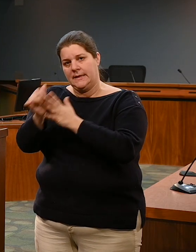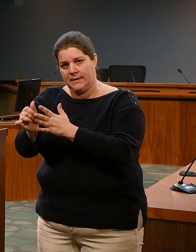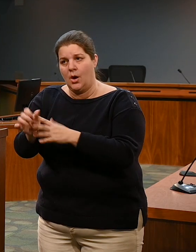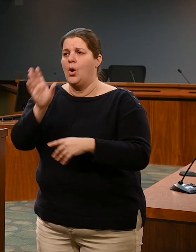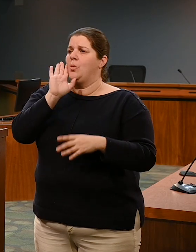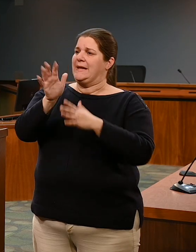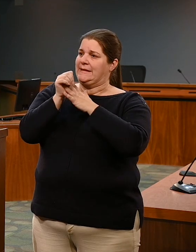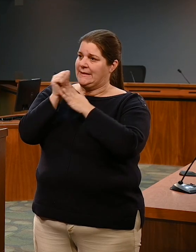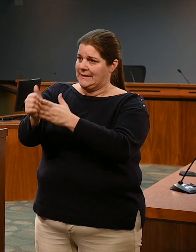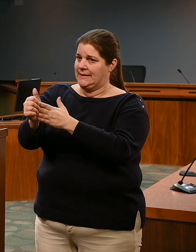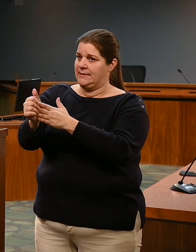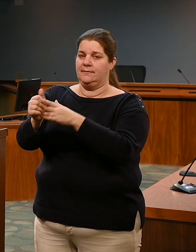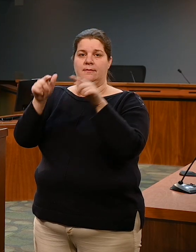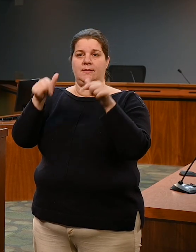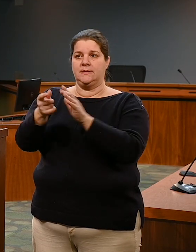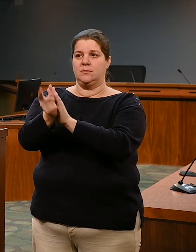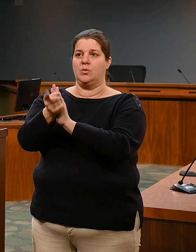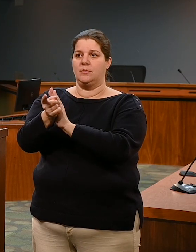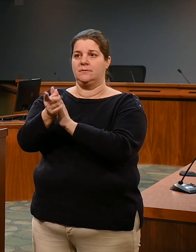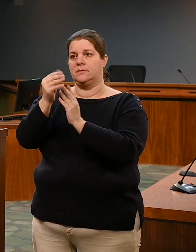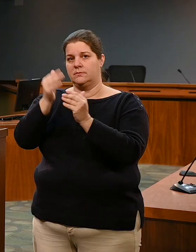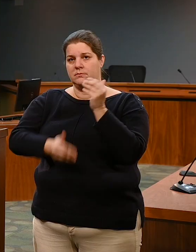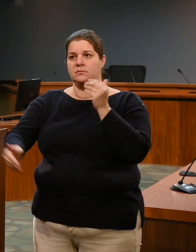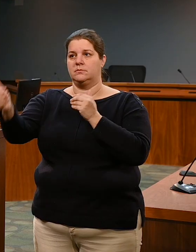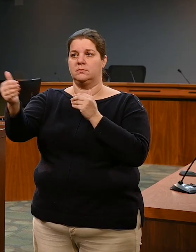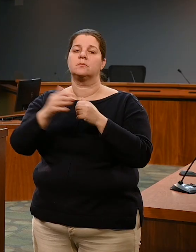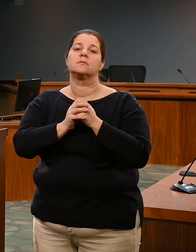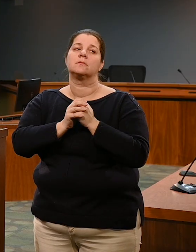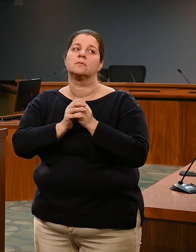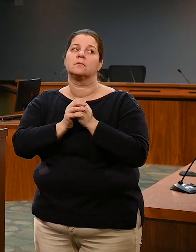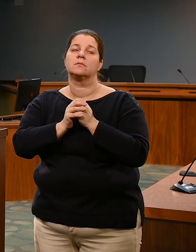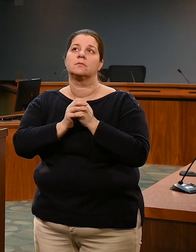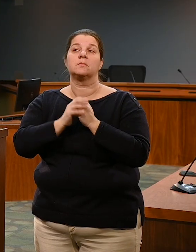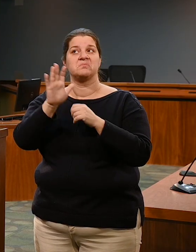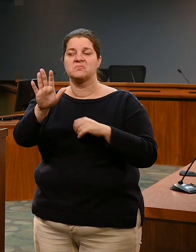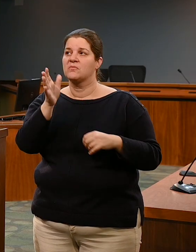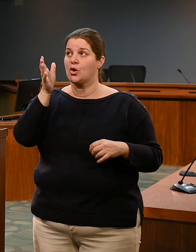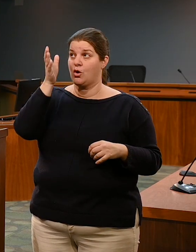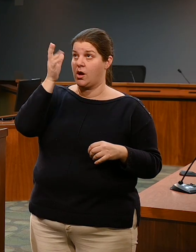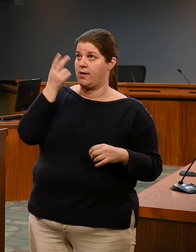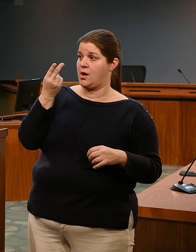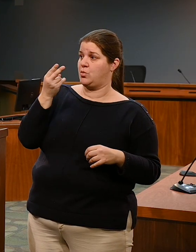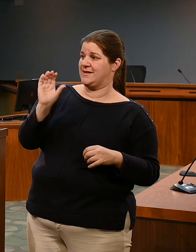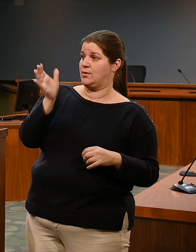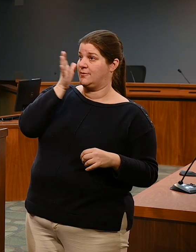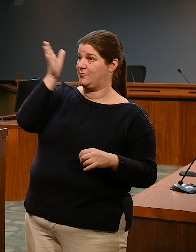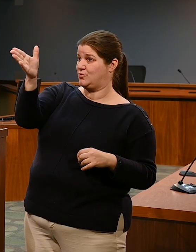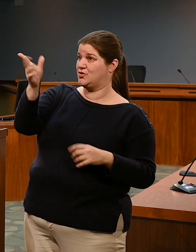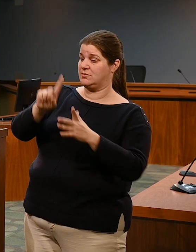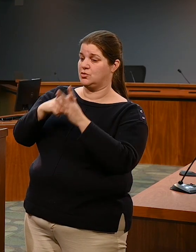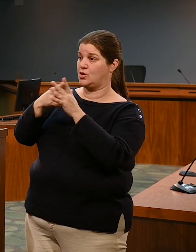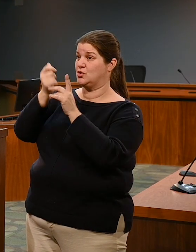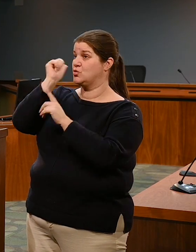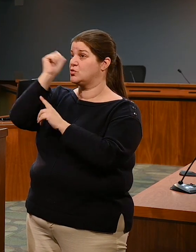in this moment for generations to come. The future of Howard County does not begin tomorrow. It